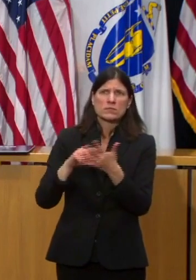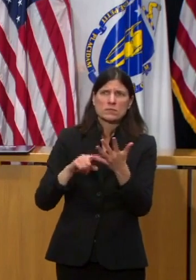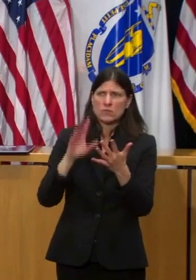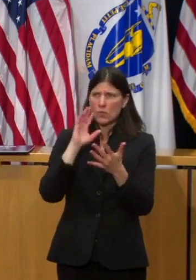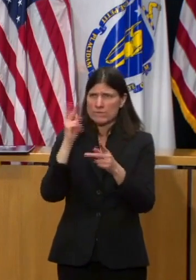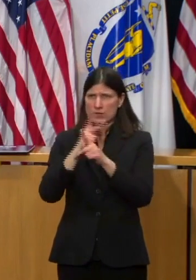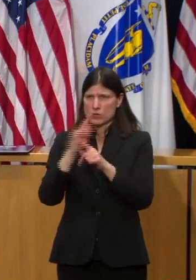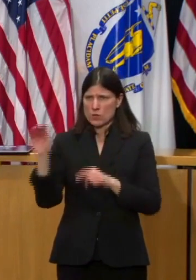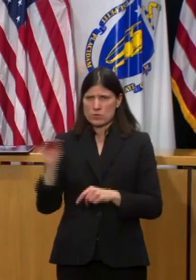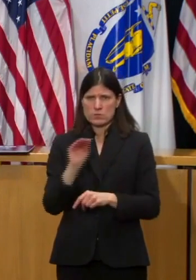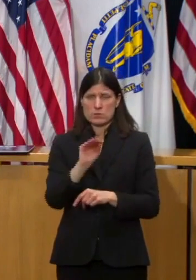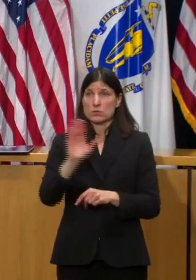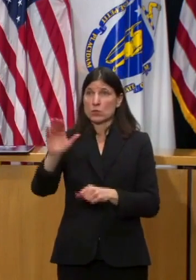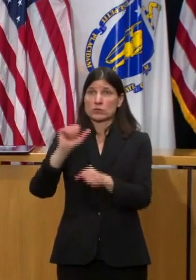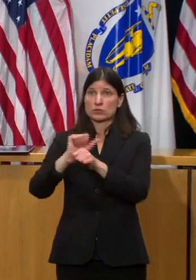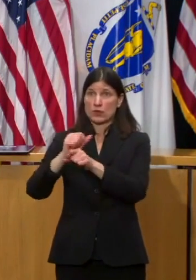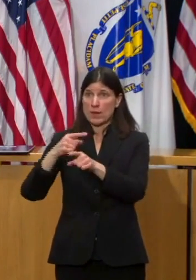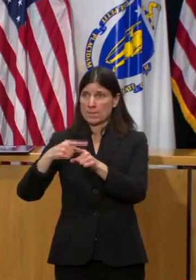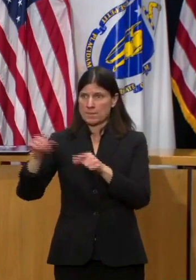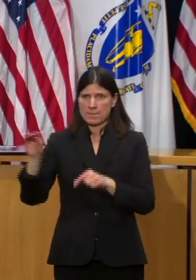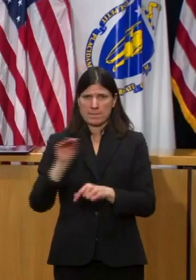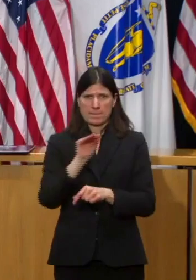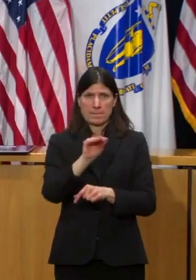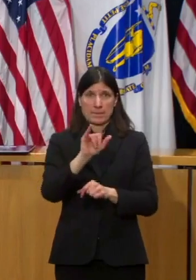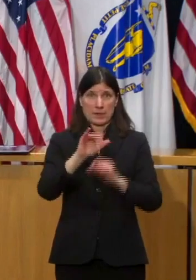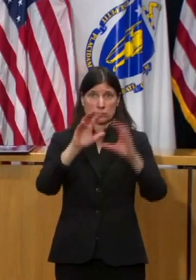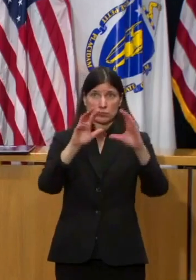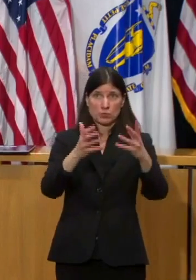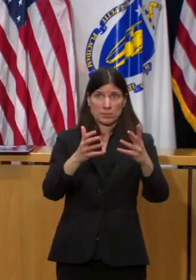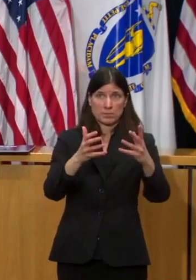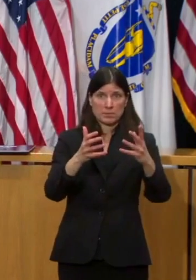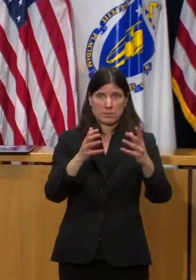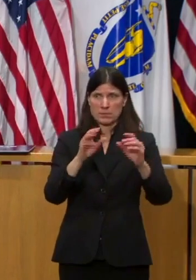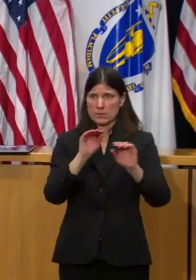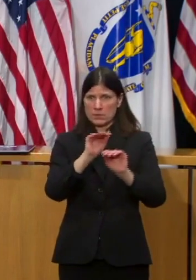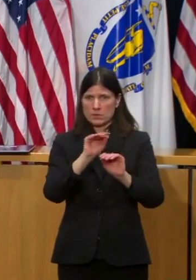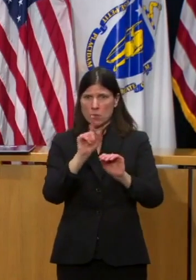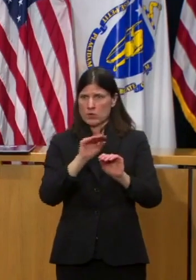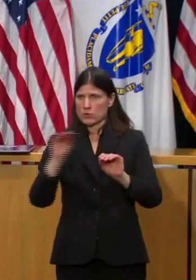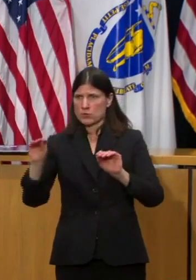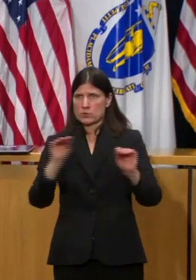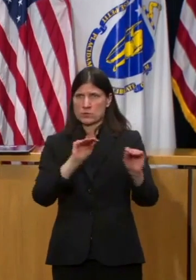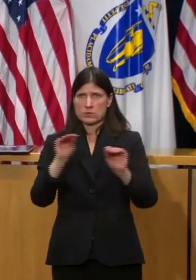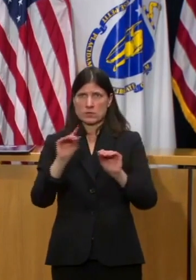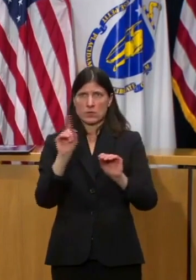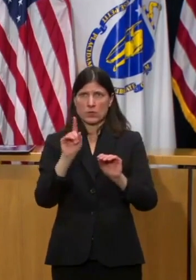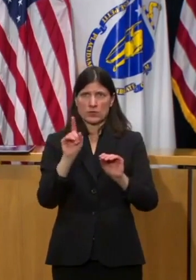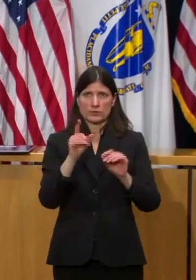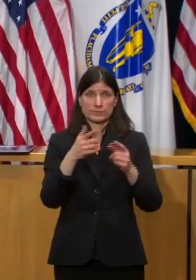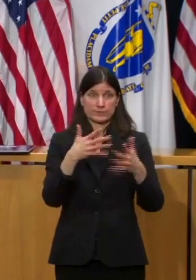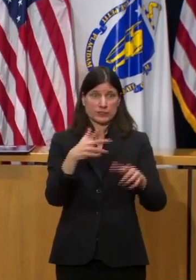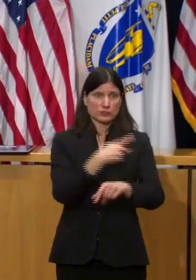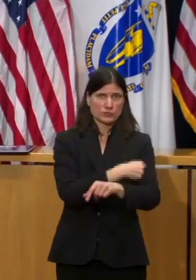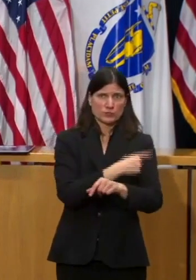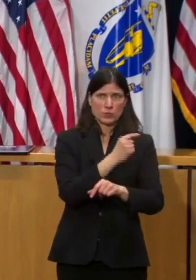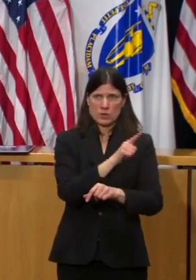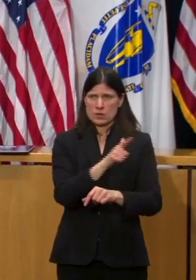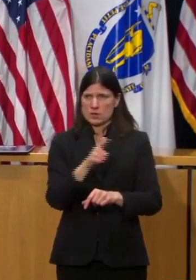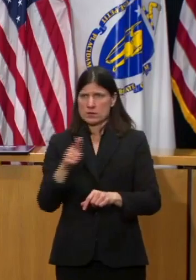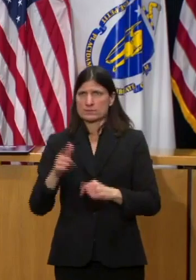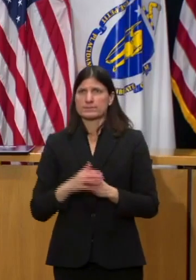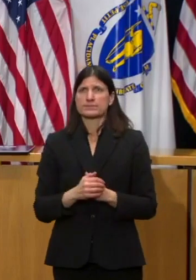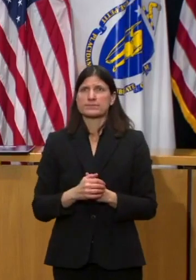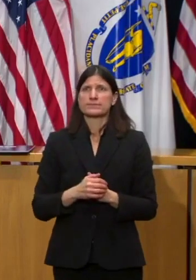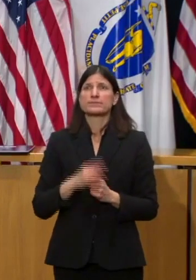the housing stuff and the long-term care stuff and the assisted living stuff and the existing appointments, a lot of the folks who are over the age of 65 to begin